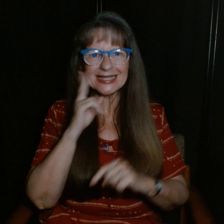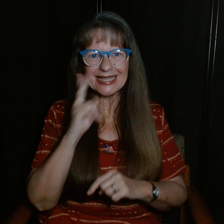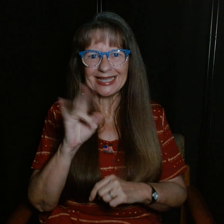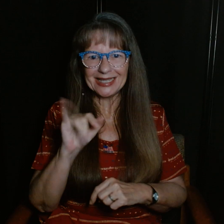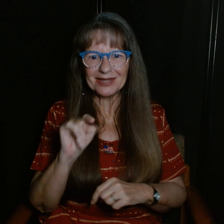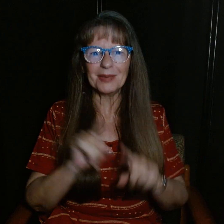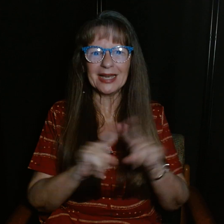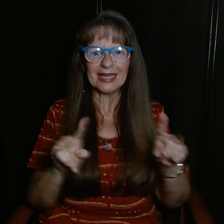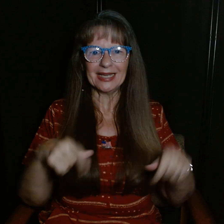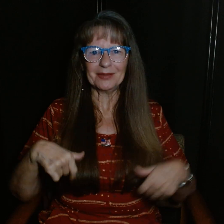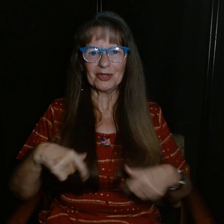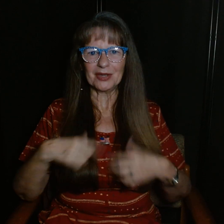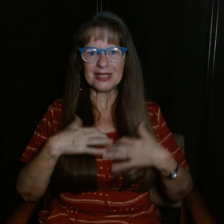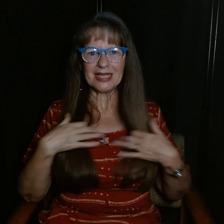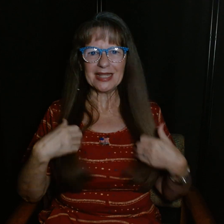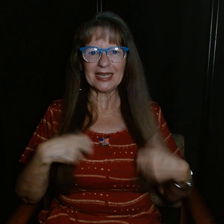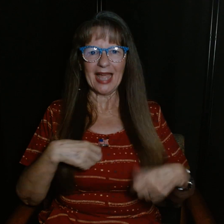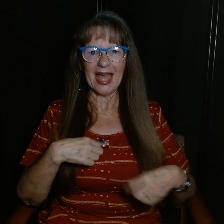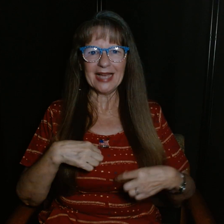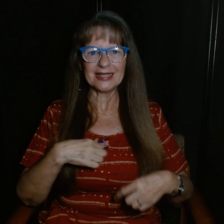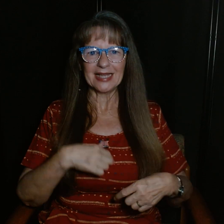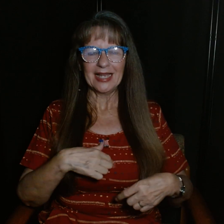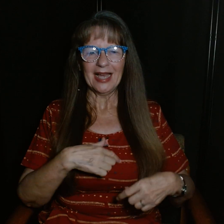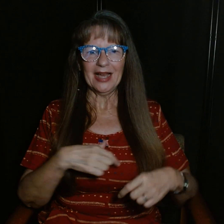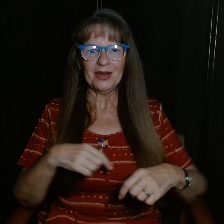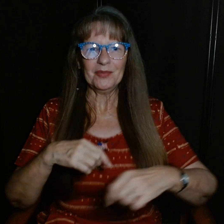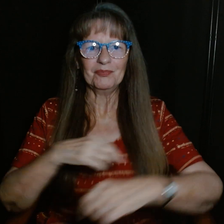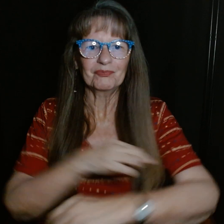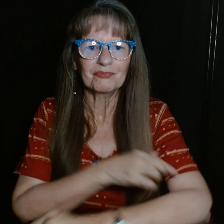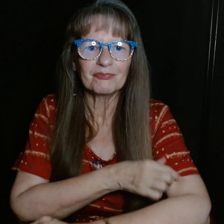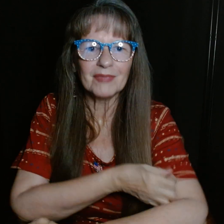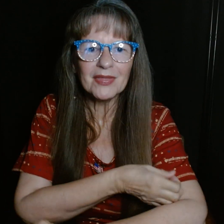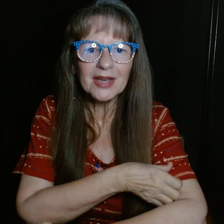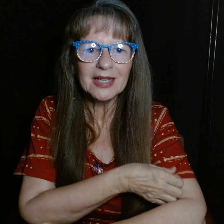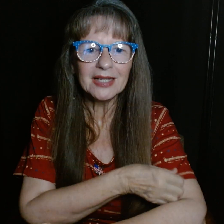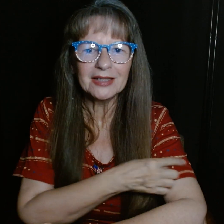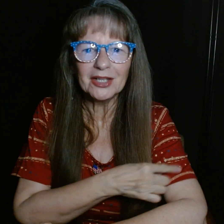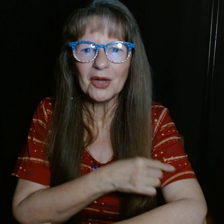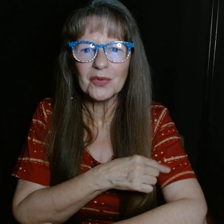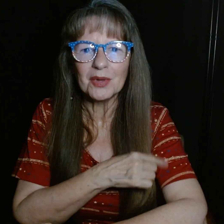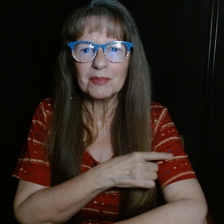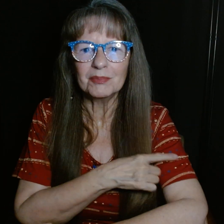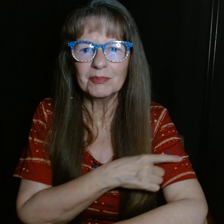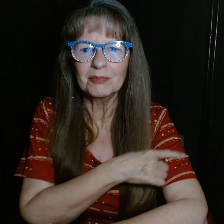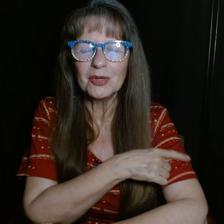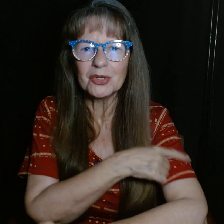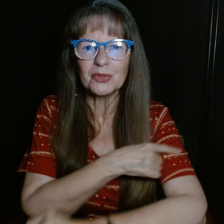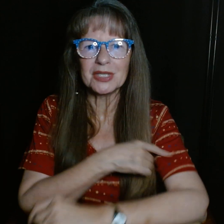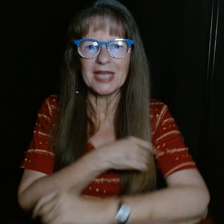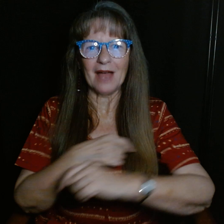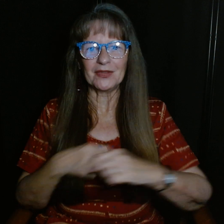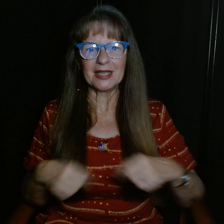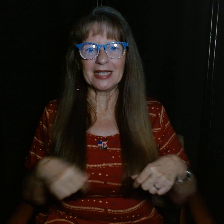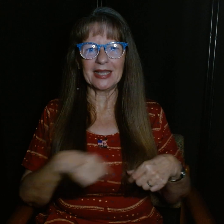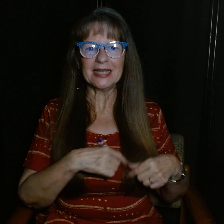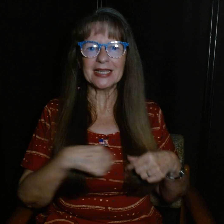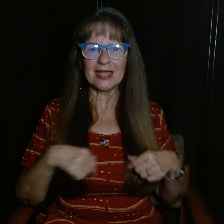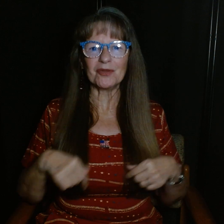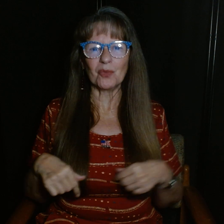see it, but you can see that it has um, the musical staff and things like that. And it does have the